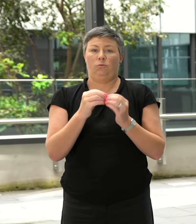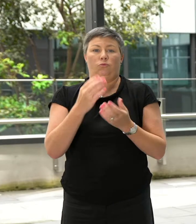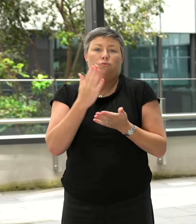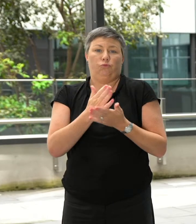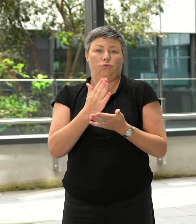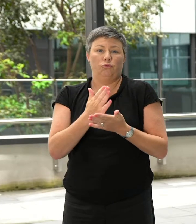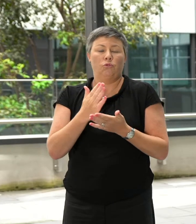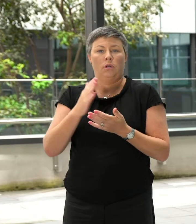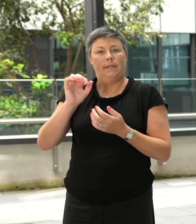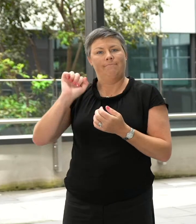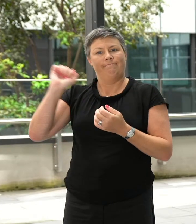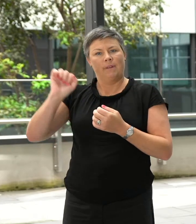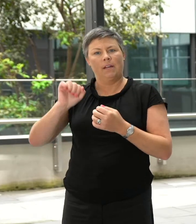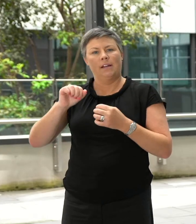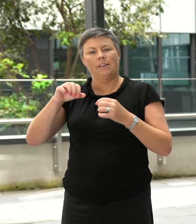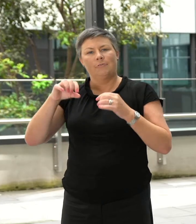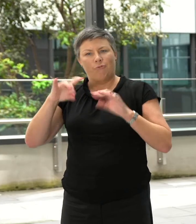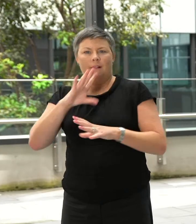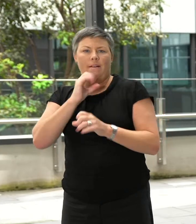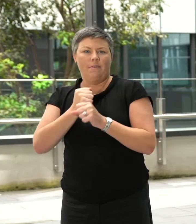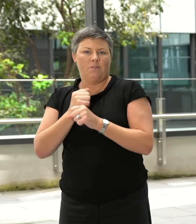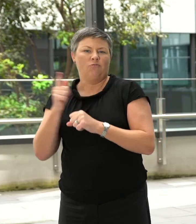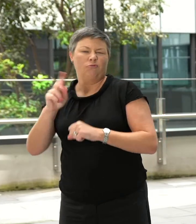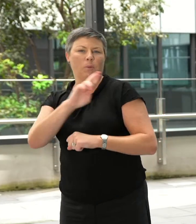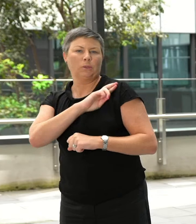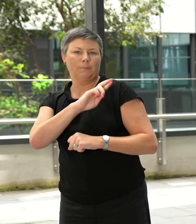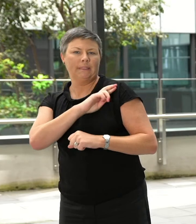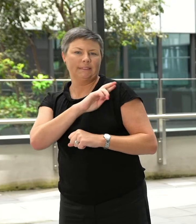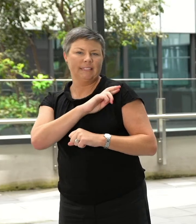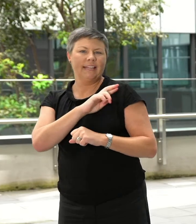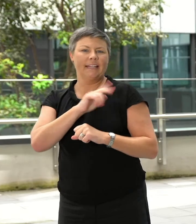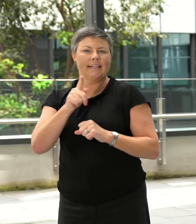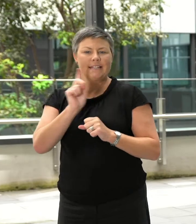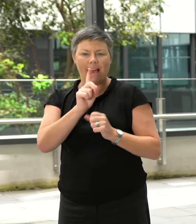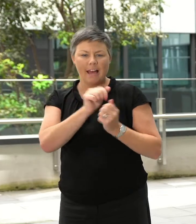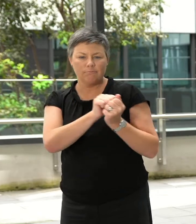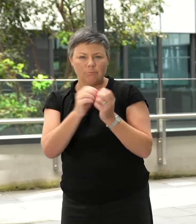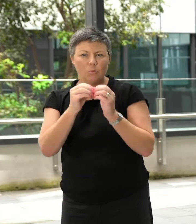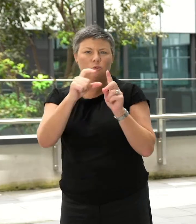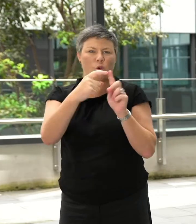with GPs and also with pharmacists. I'll now hand over to Dr. Gerard.